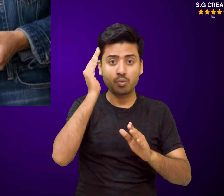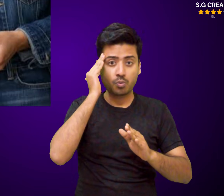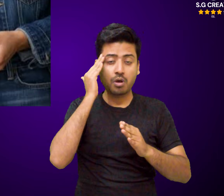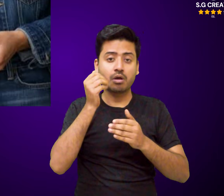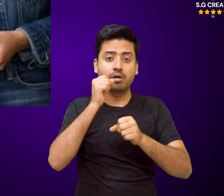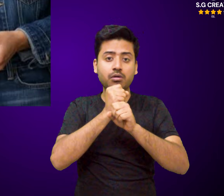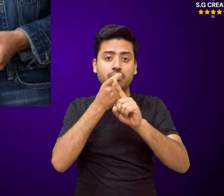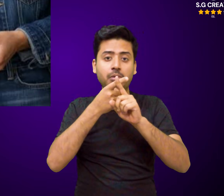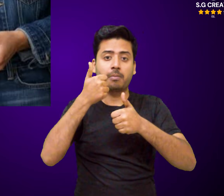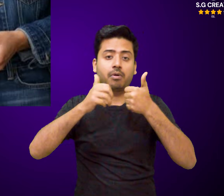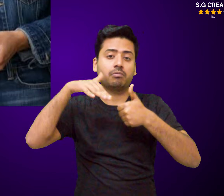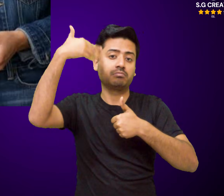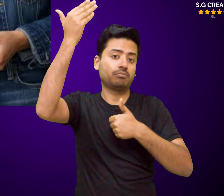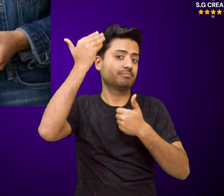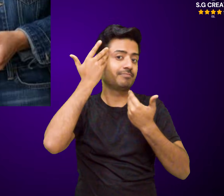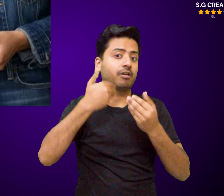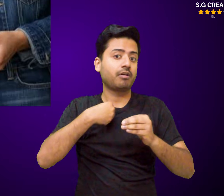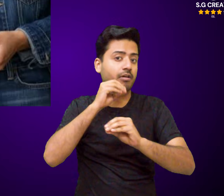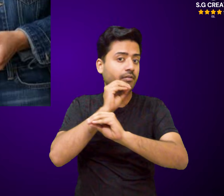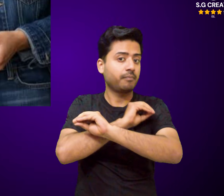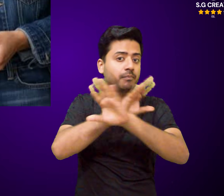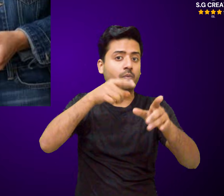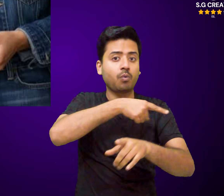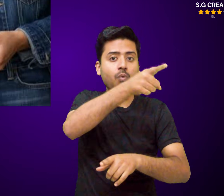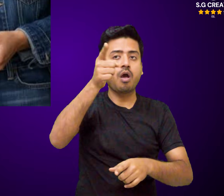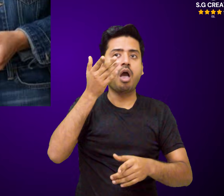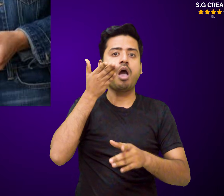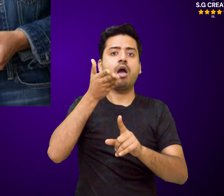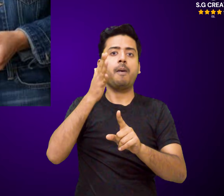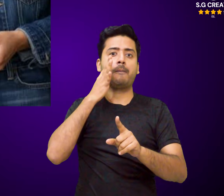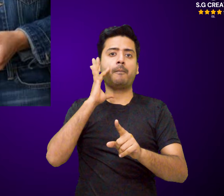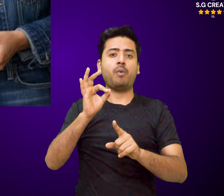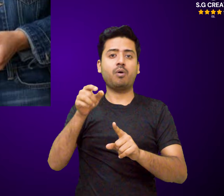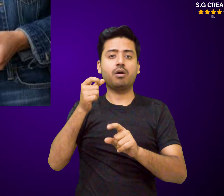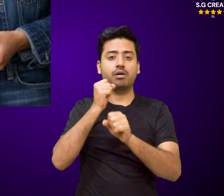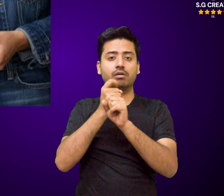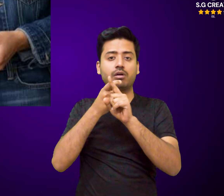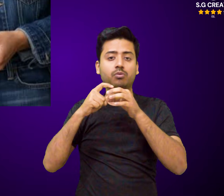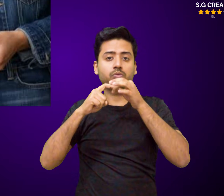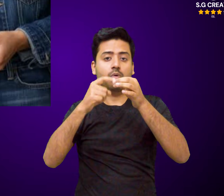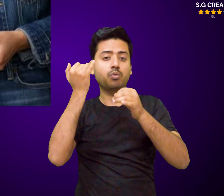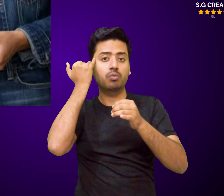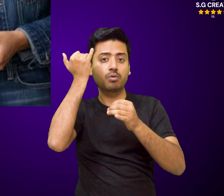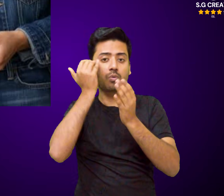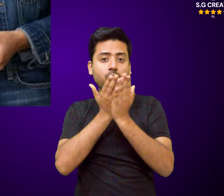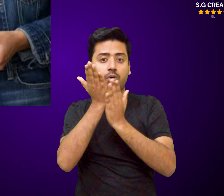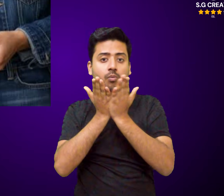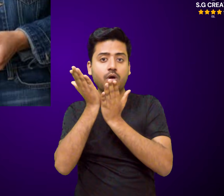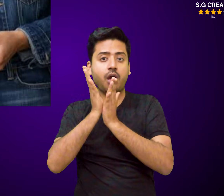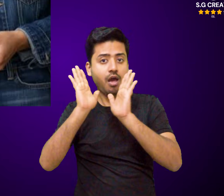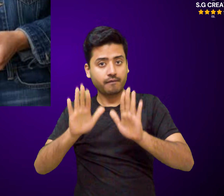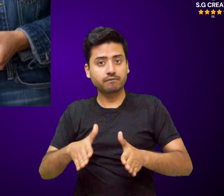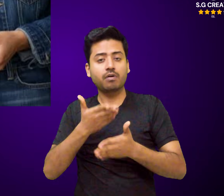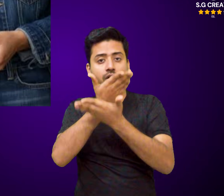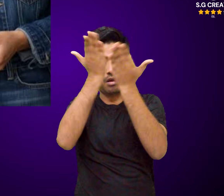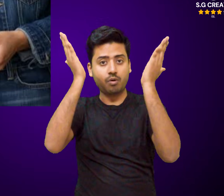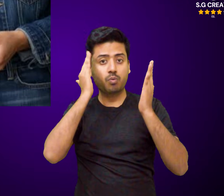trunk, is harvested. Extraction. The outer layers of the trunk are stripped to reveal inner fibers. A process